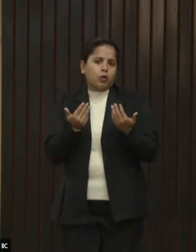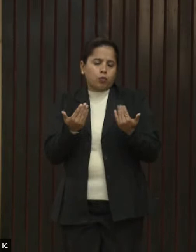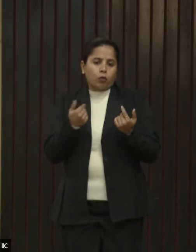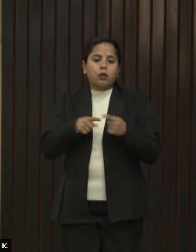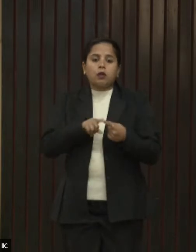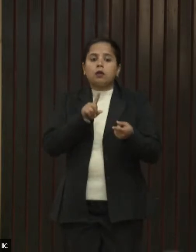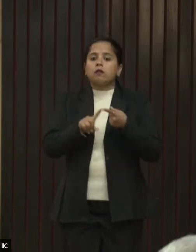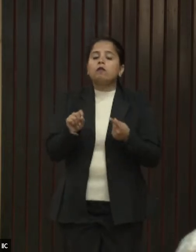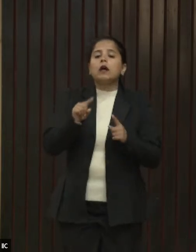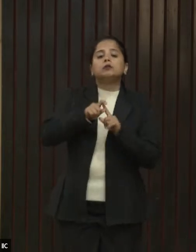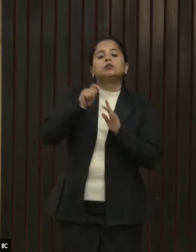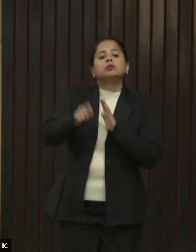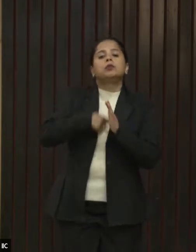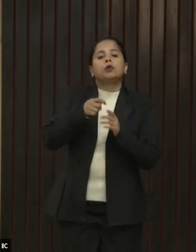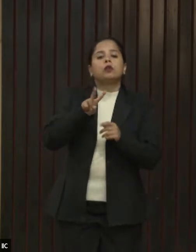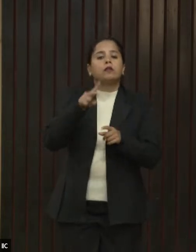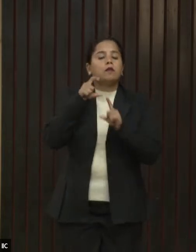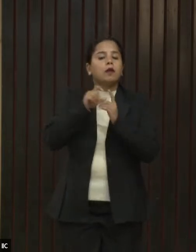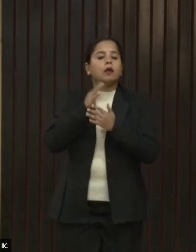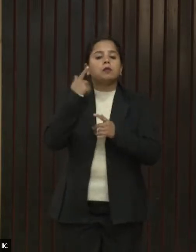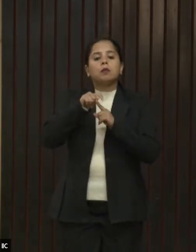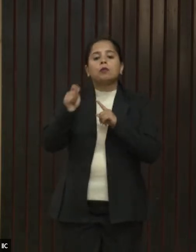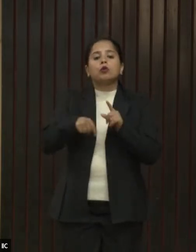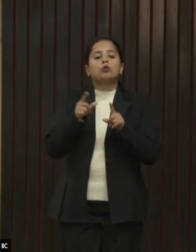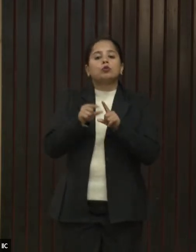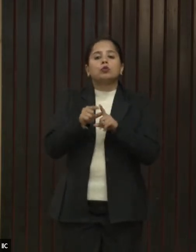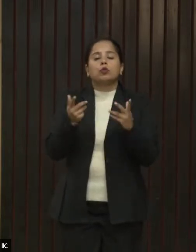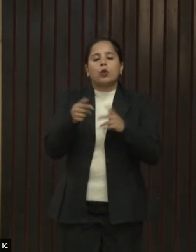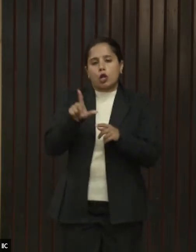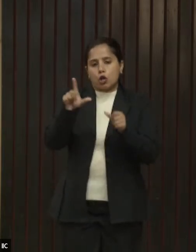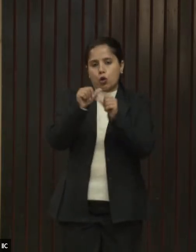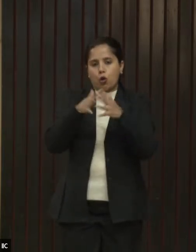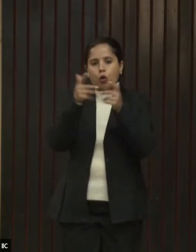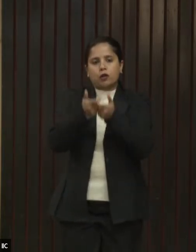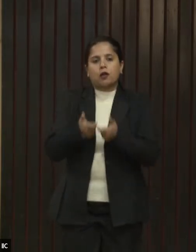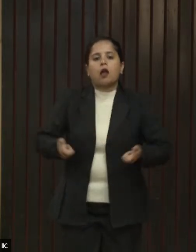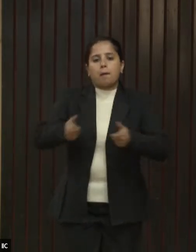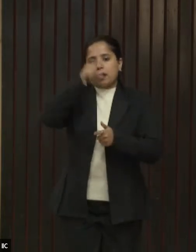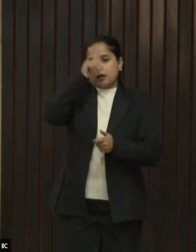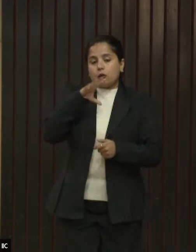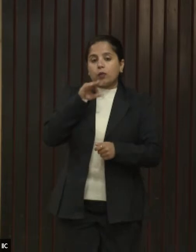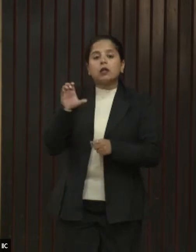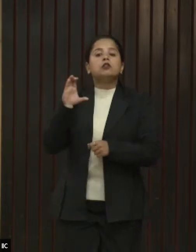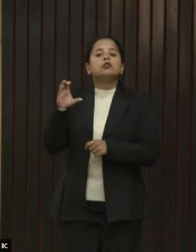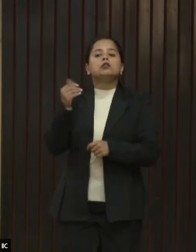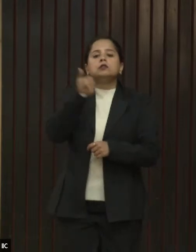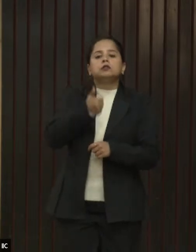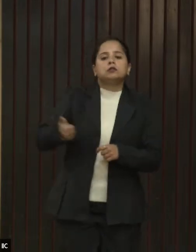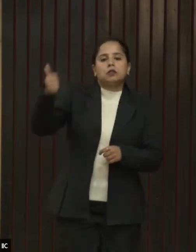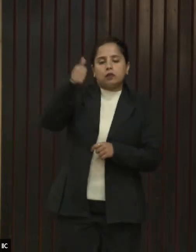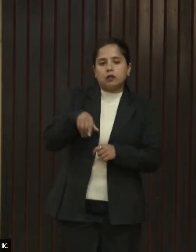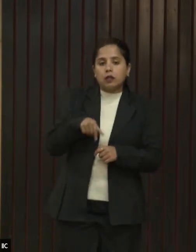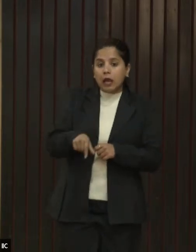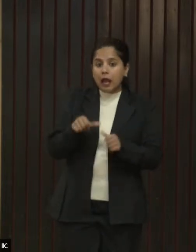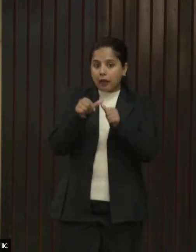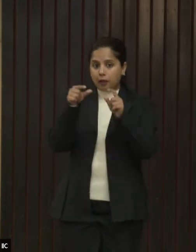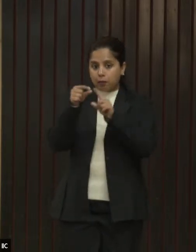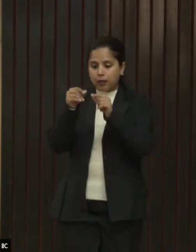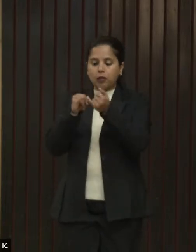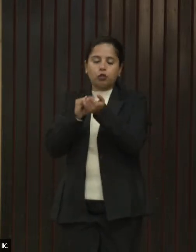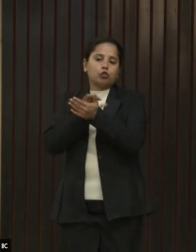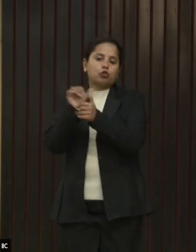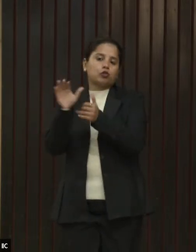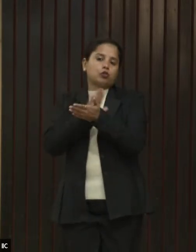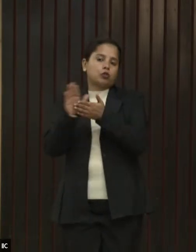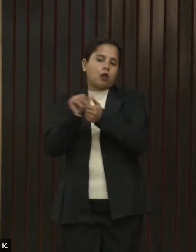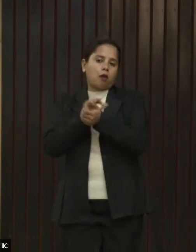first projects that Vidhi undertook was with the Law Commission of India under the chairpersonship of Justice A.P. Shah, where we